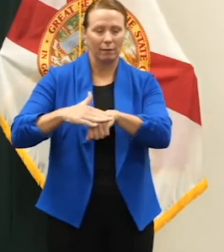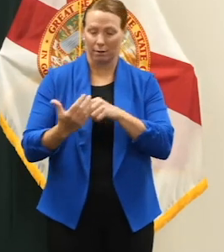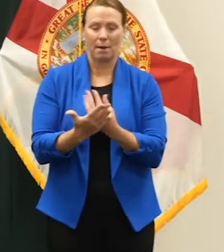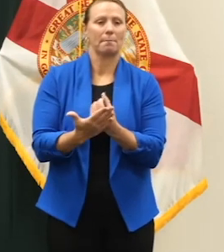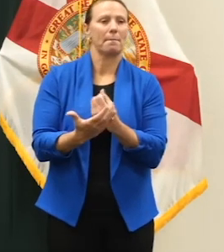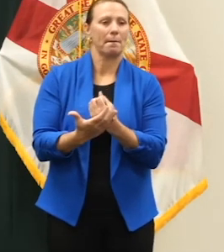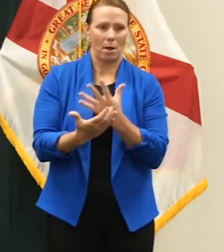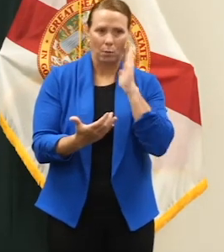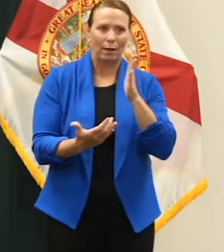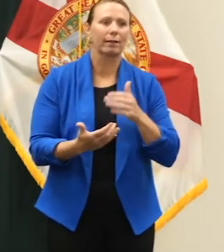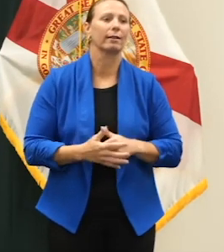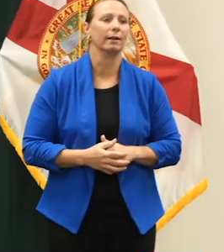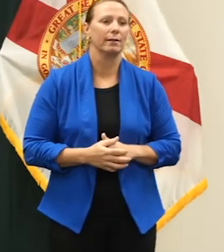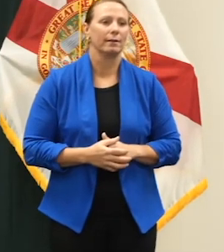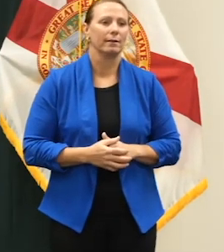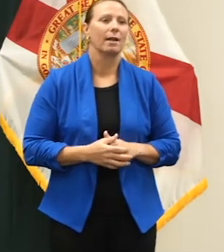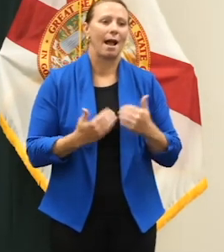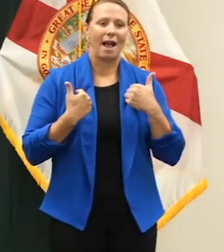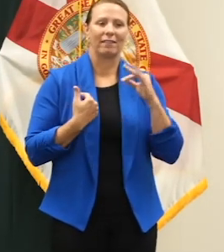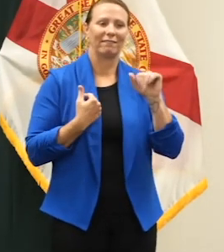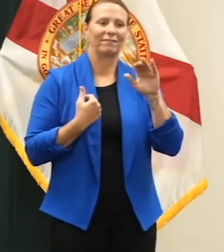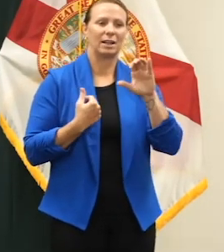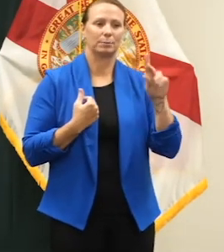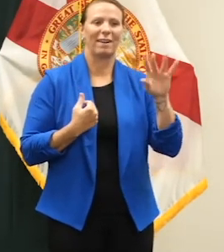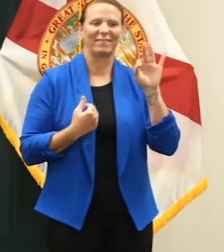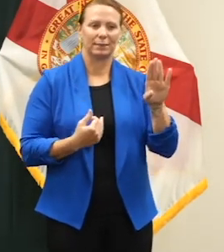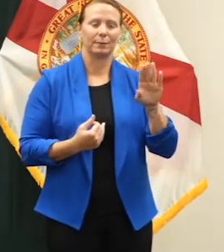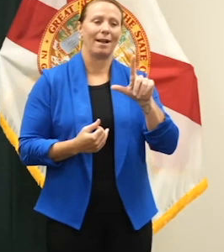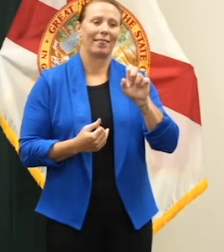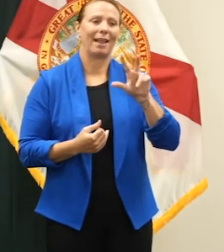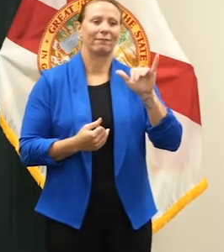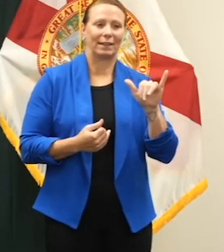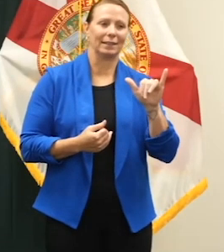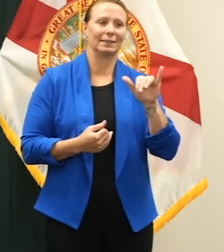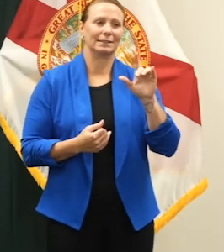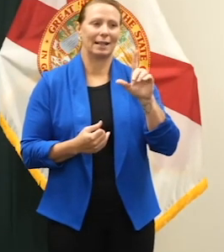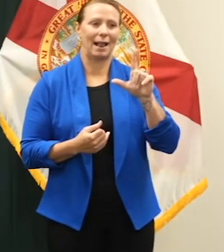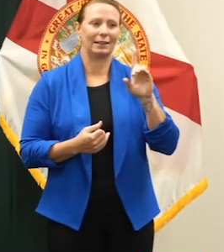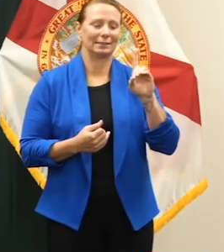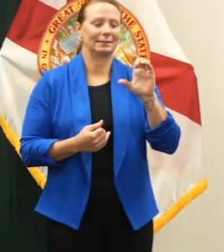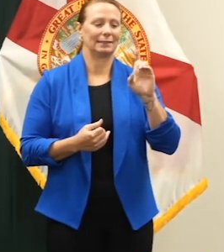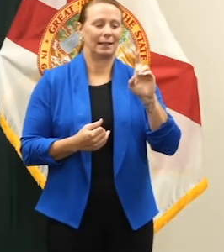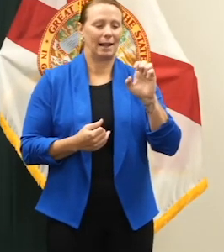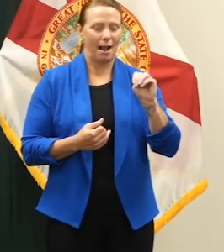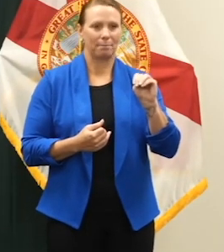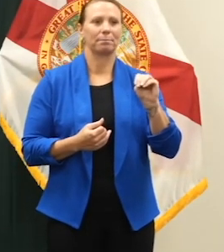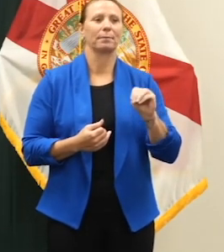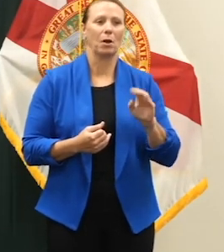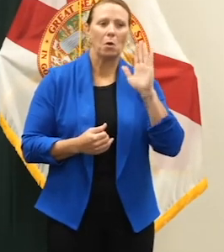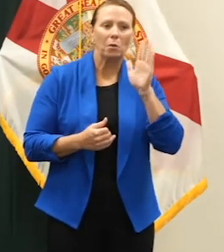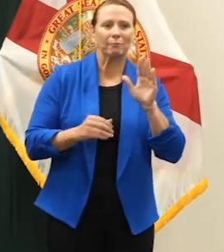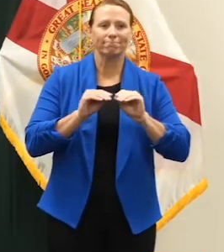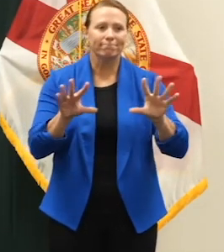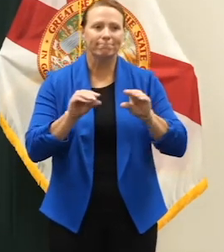also have our Facebook, Levy Facebook LCDEM. You can go there. We update that quite regularly. So you'll start seeing a lot more